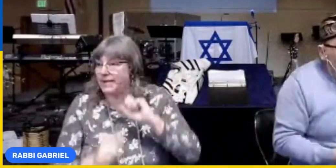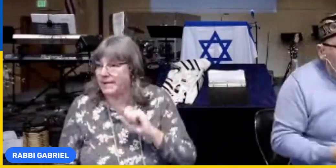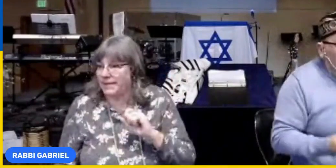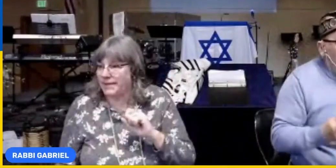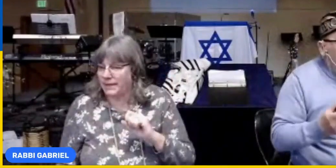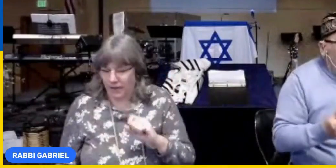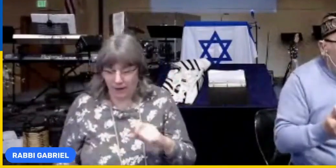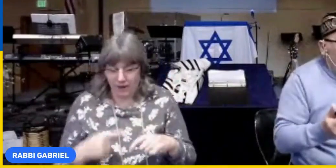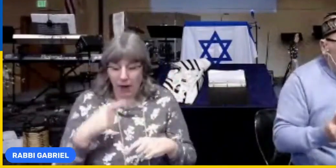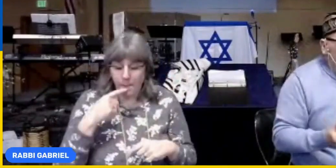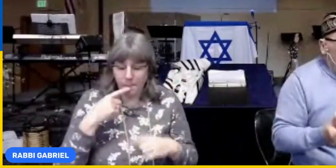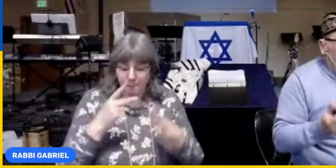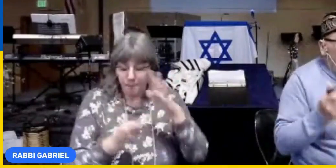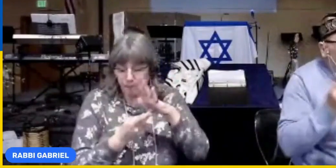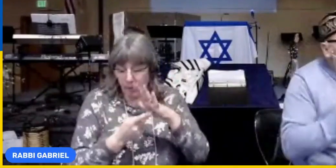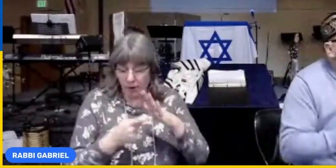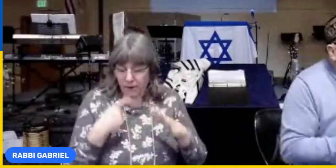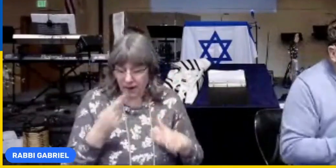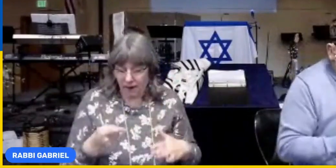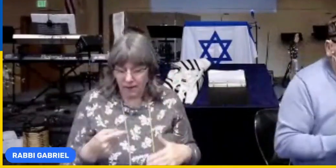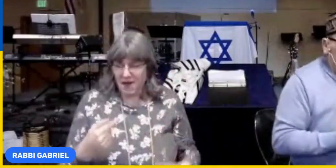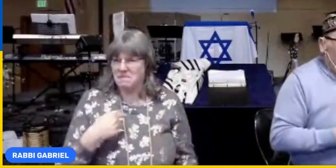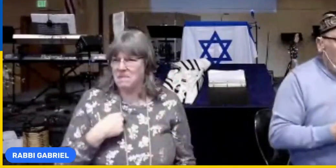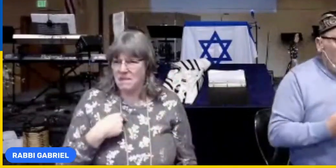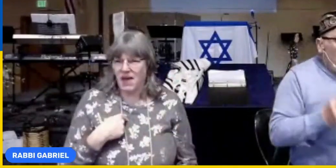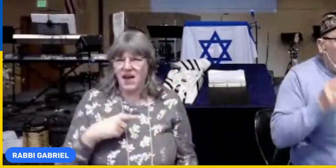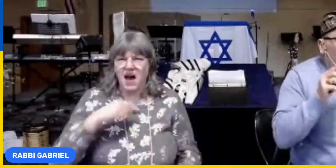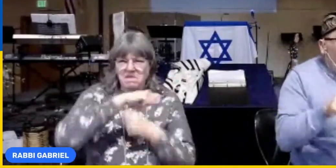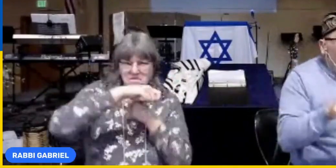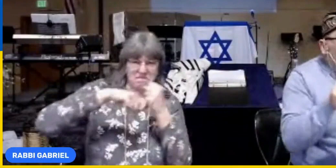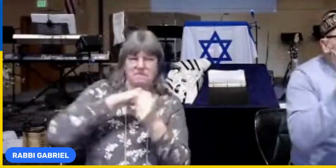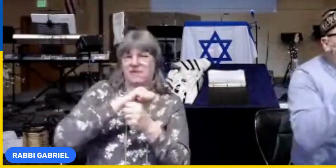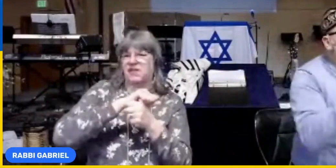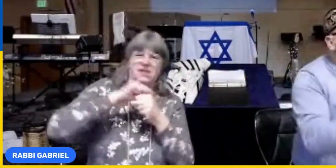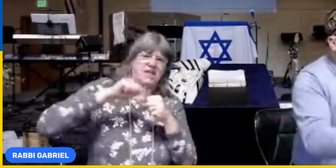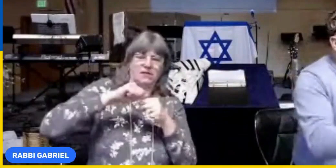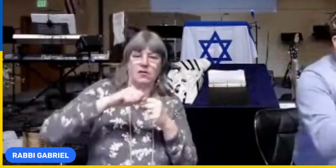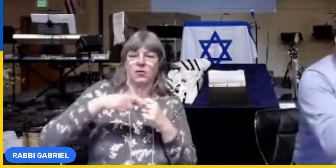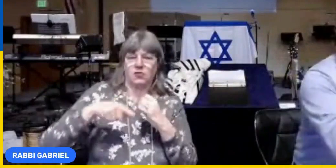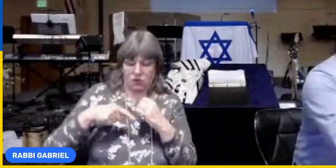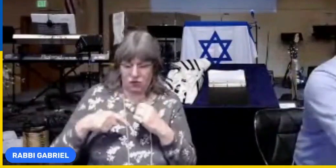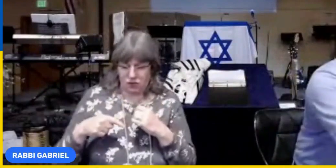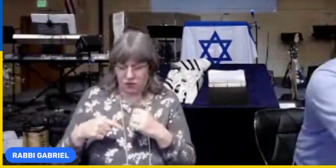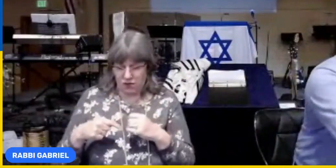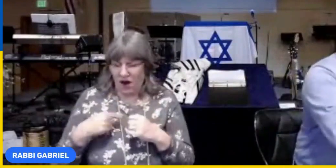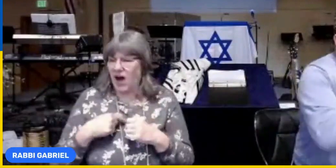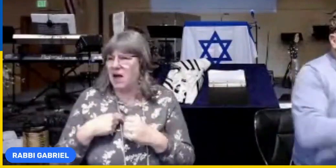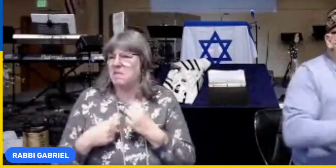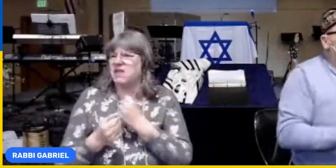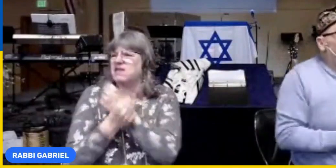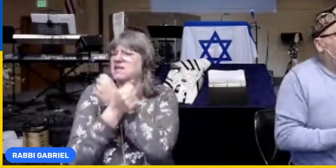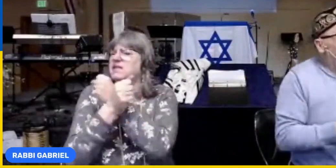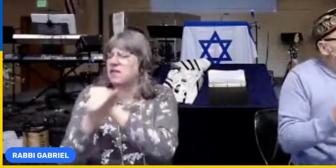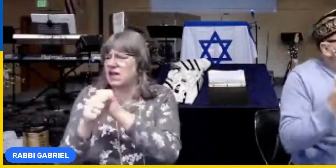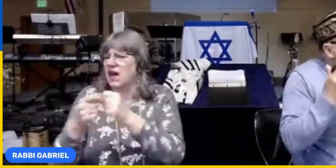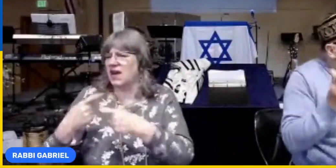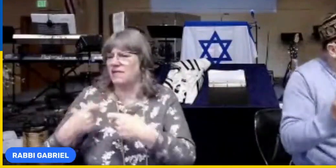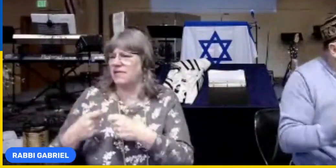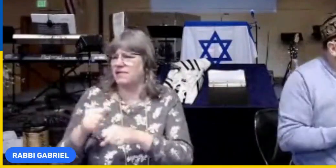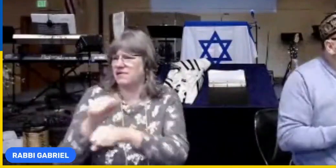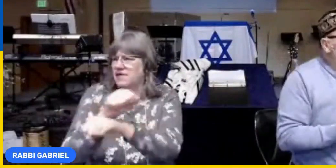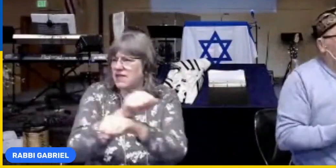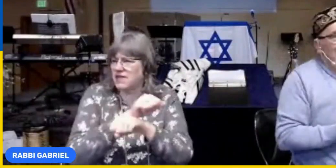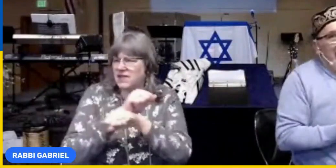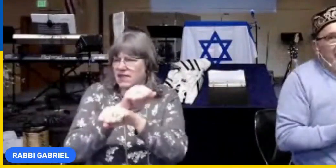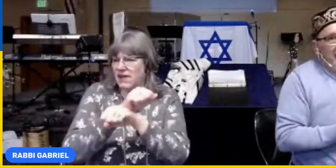as for me, I am bound to the old nature, sold to sin as a slave. That sounds a